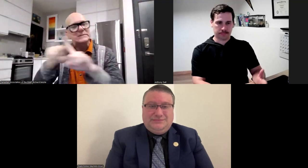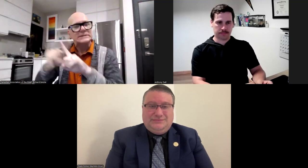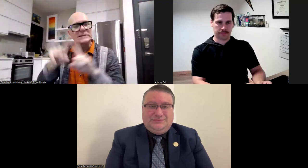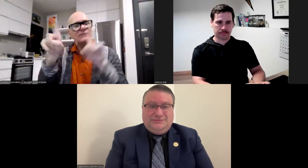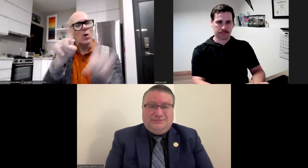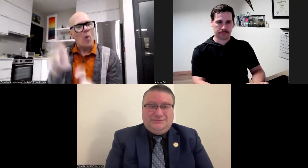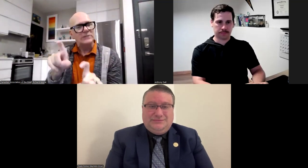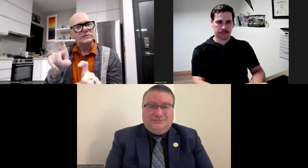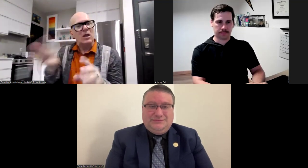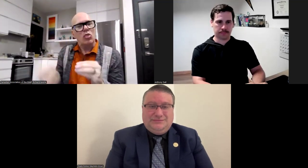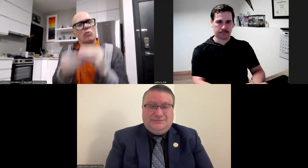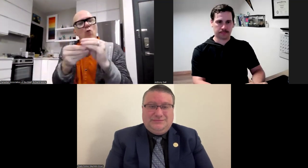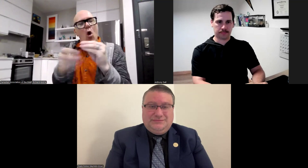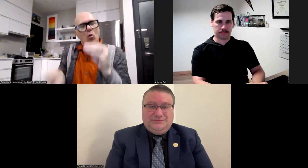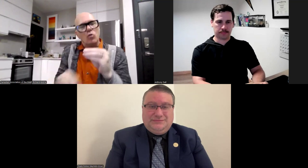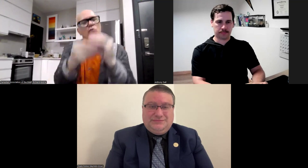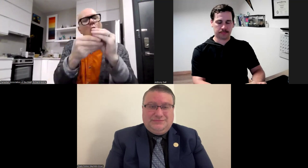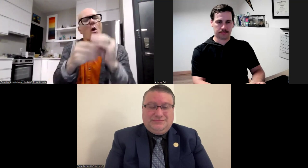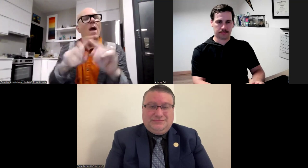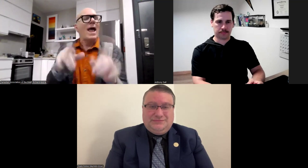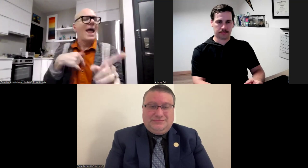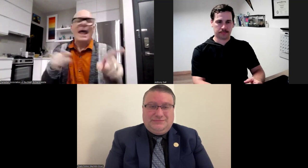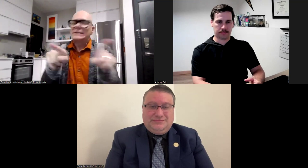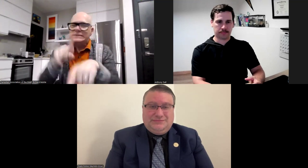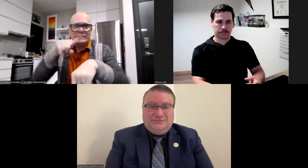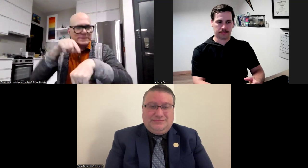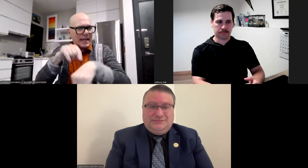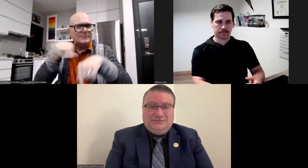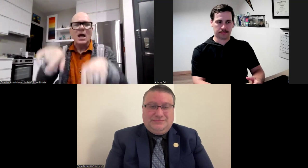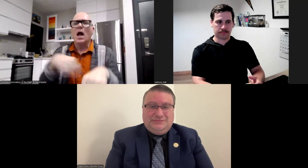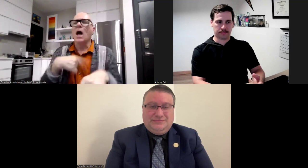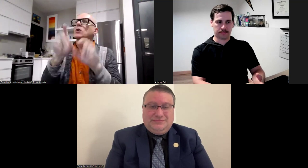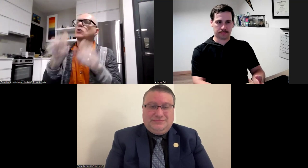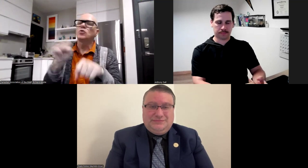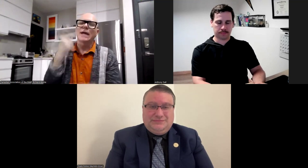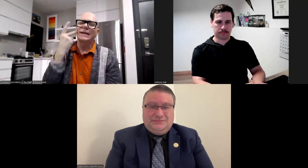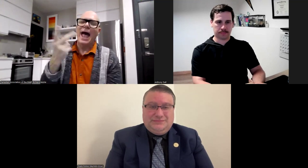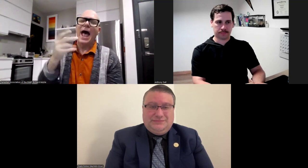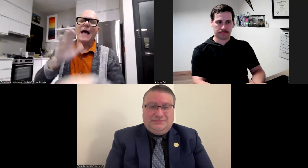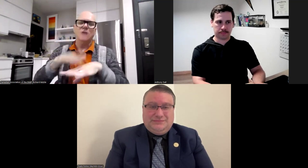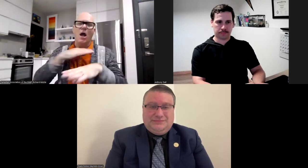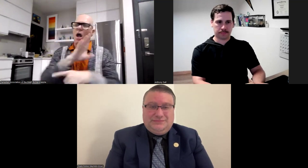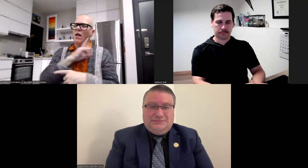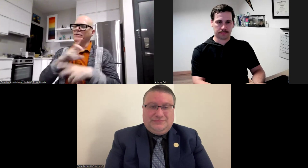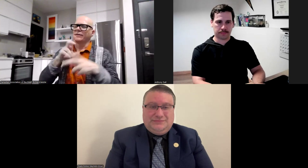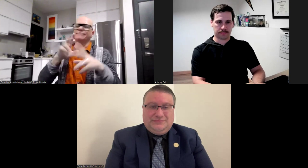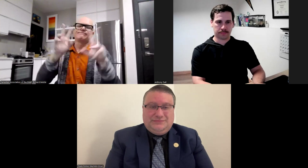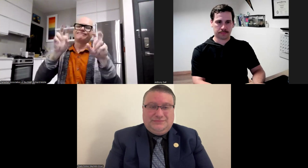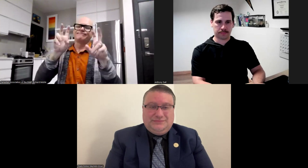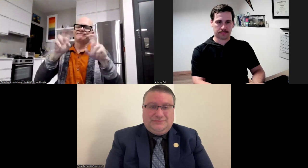throwing the concept out there into the SLPs working already. You get your working SLPs getting challenged with these questions,